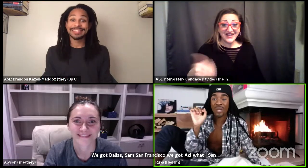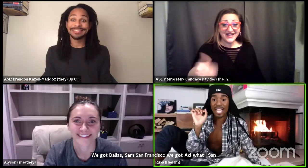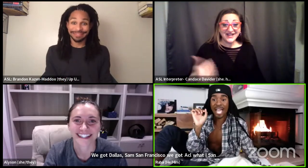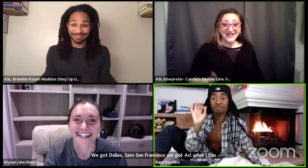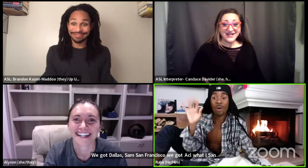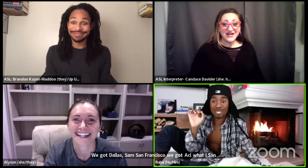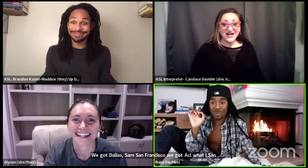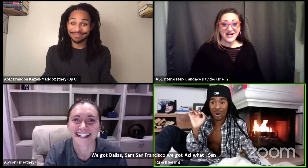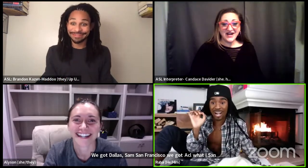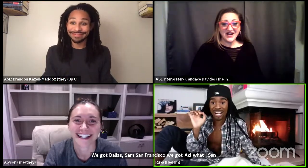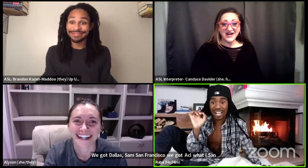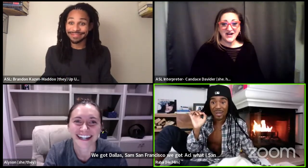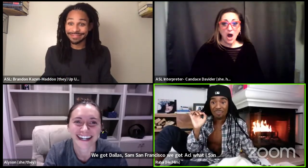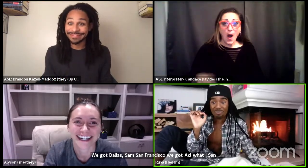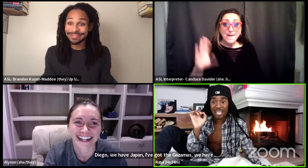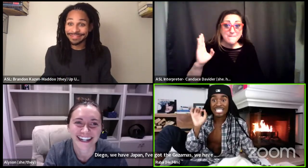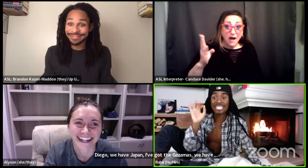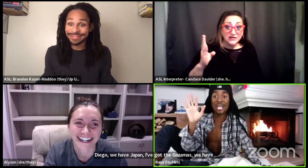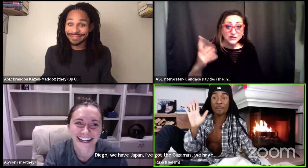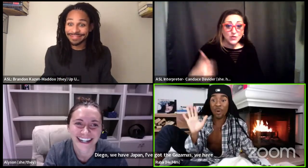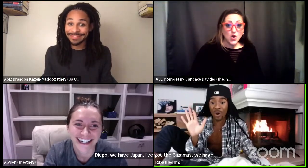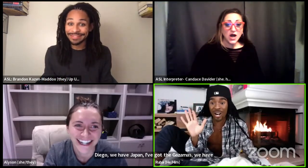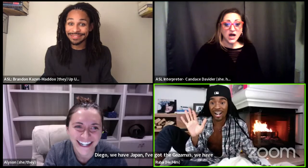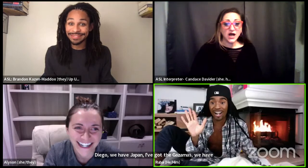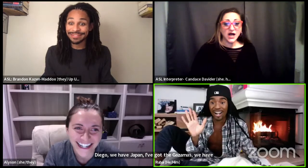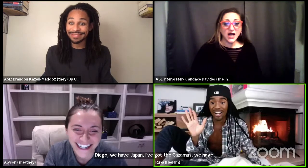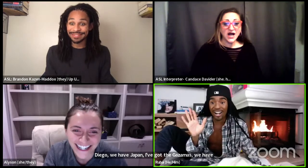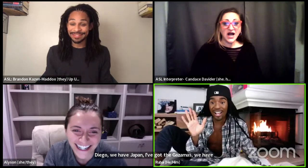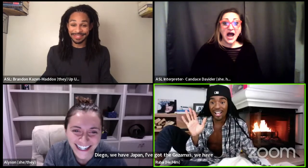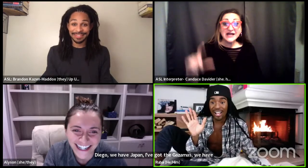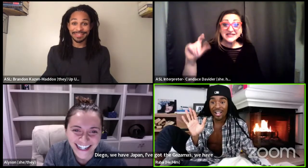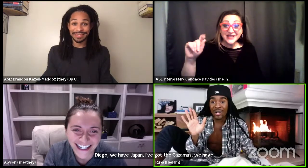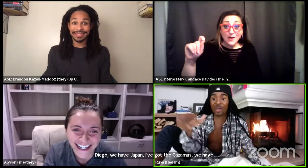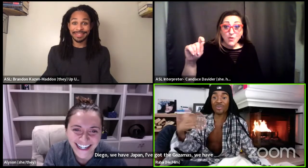gozaimasu. We have Baltimore, Singapore,